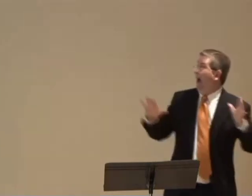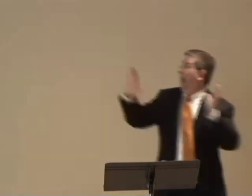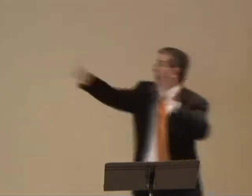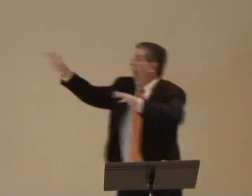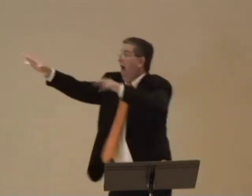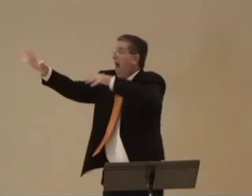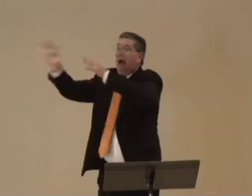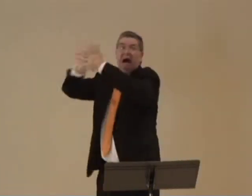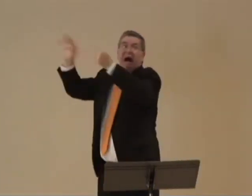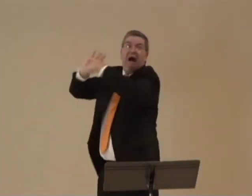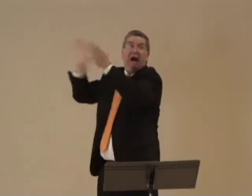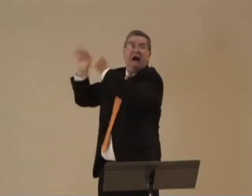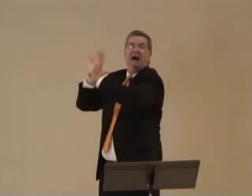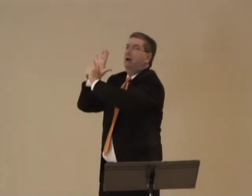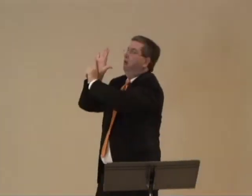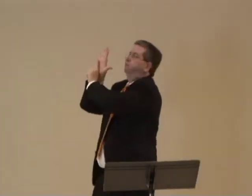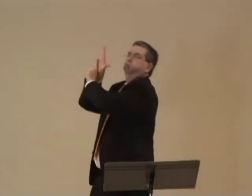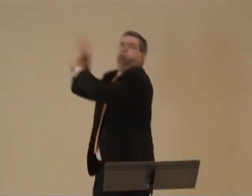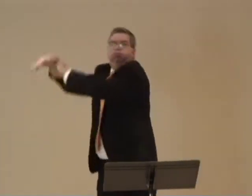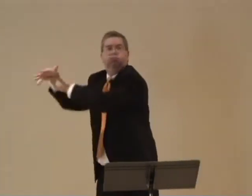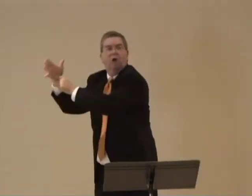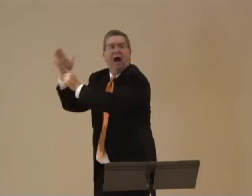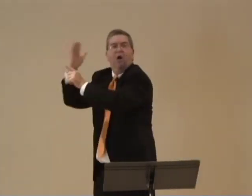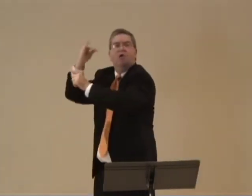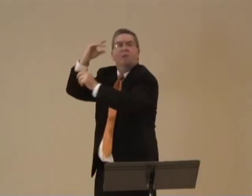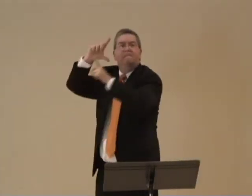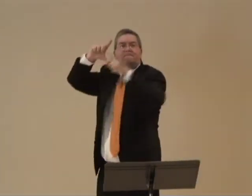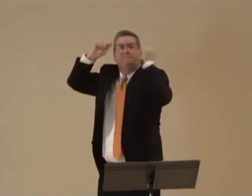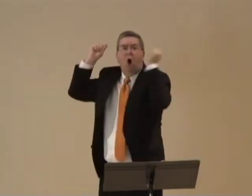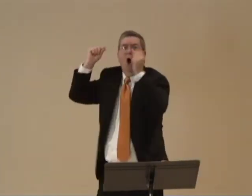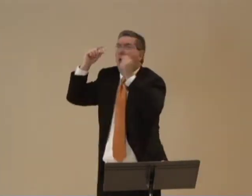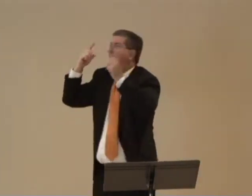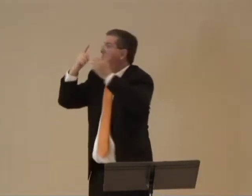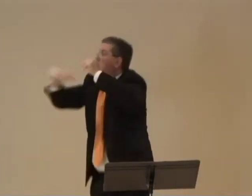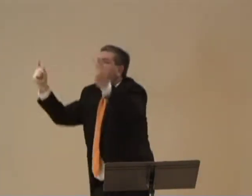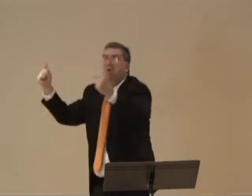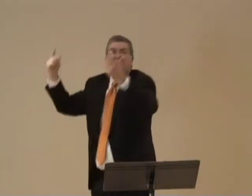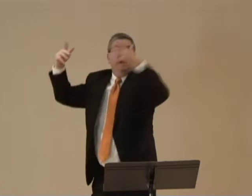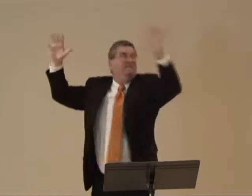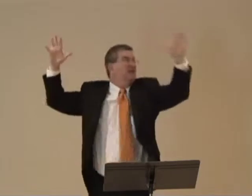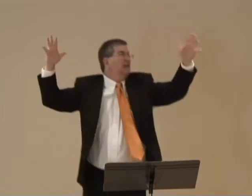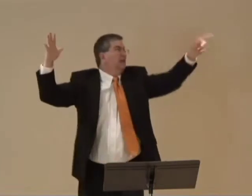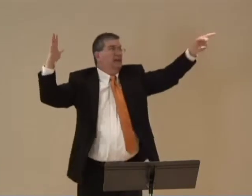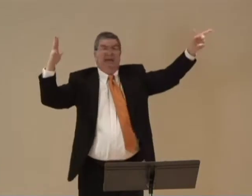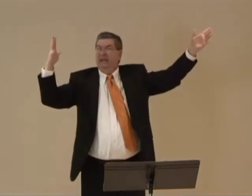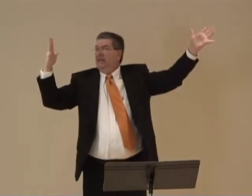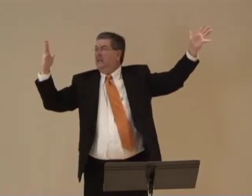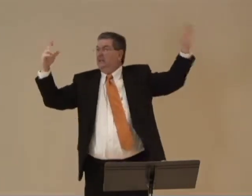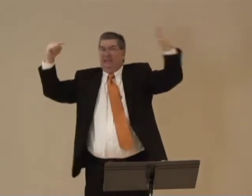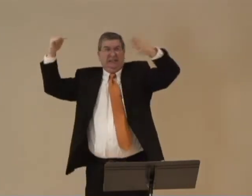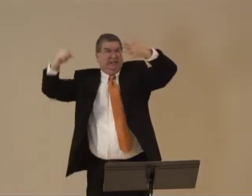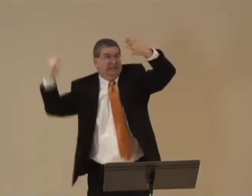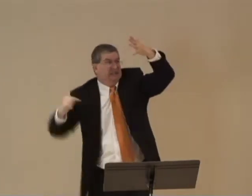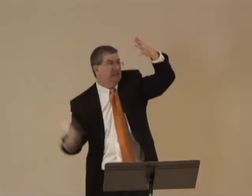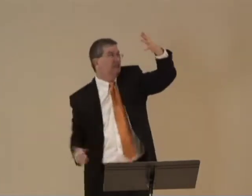The people of Israel, they had panicked when they realized their oppressors were coming after them, and they thought, we're